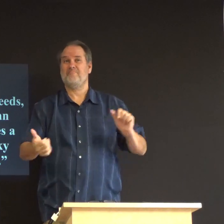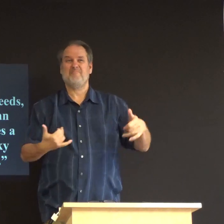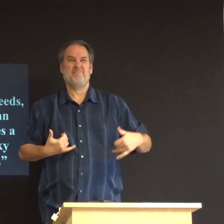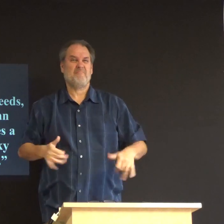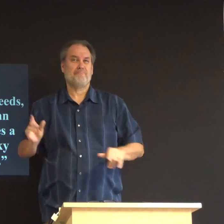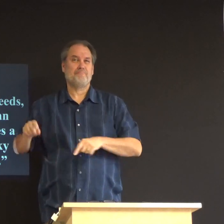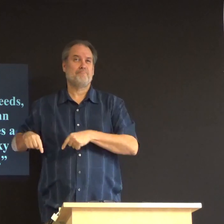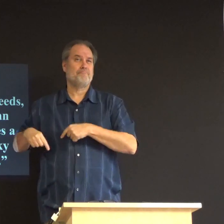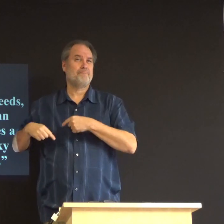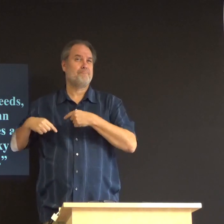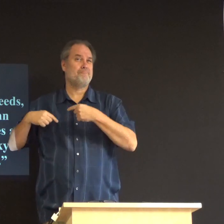Church is still